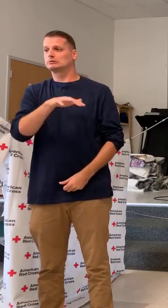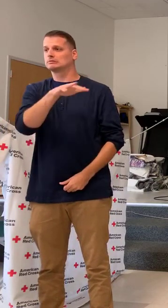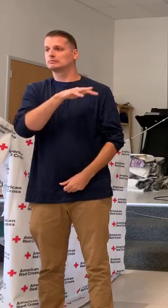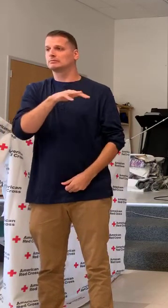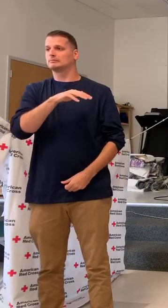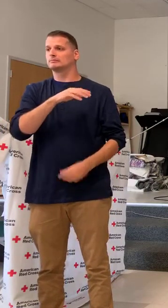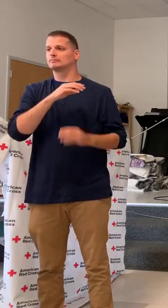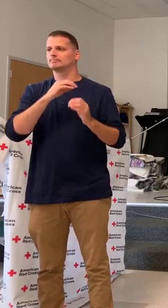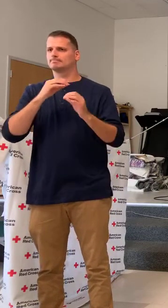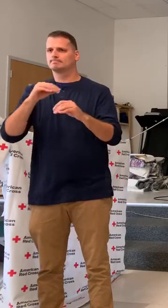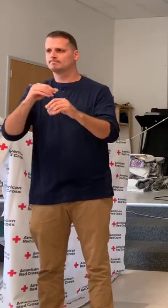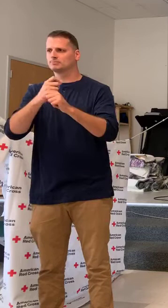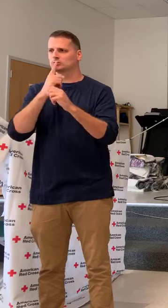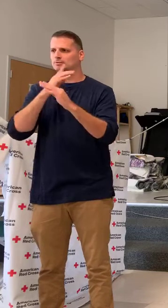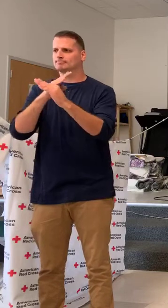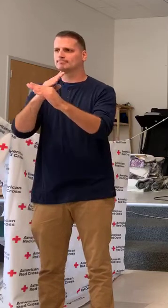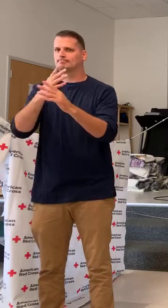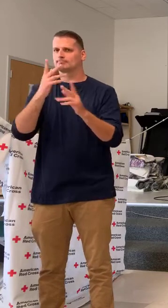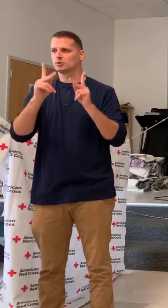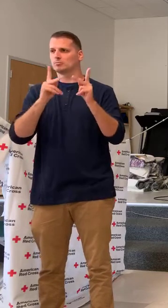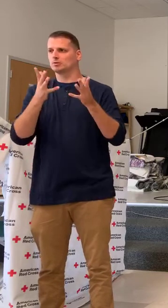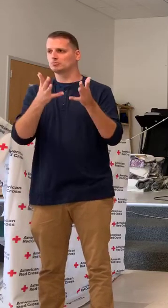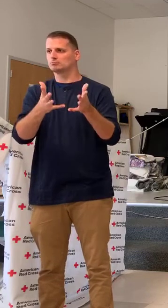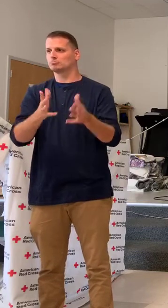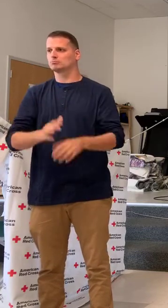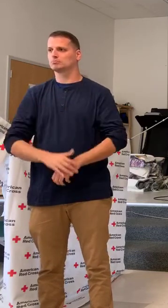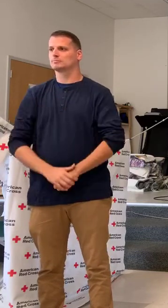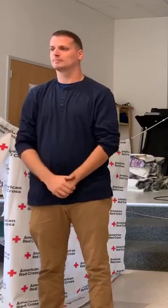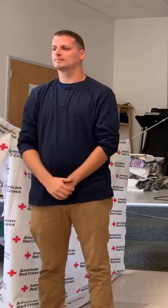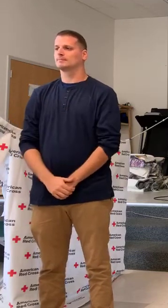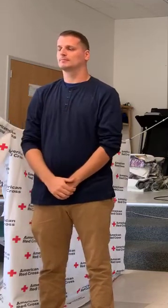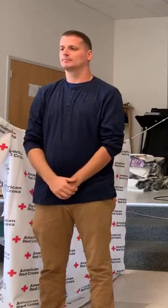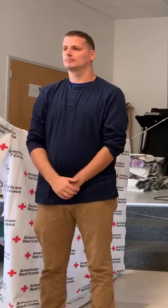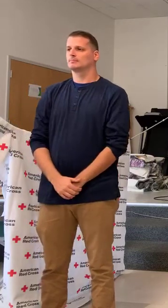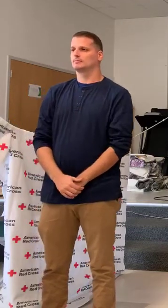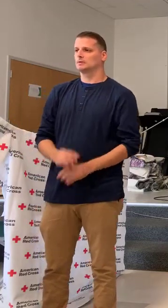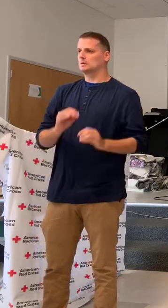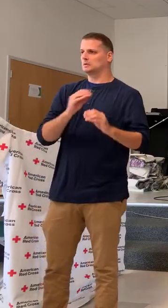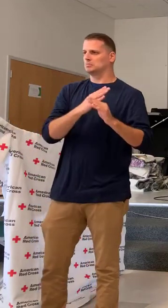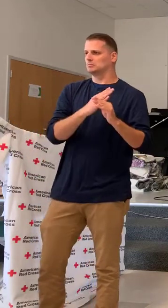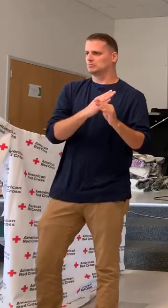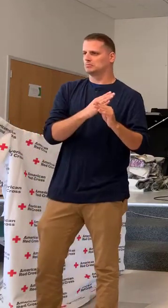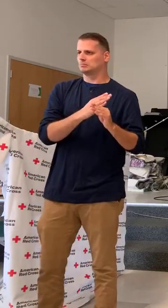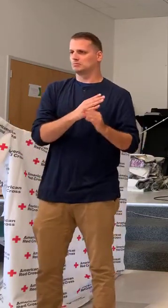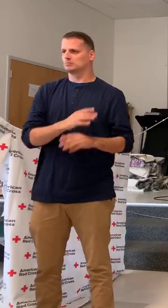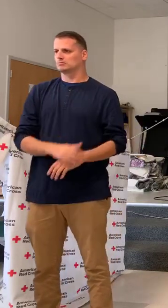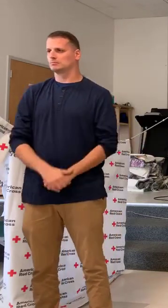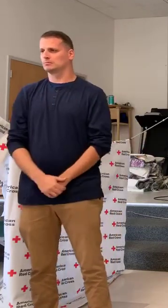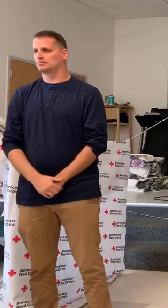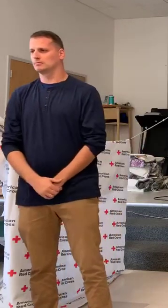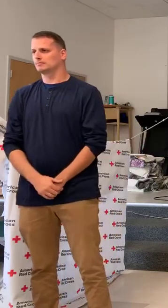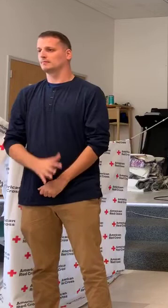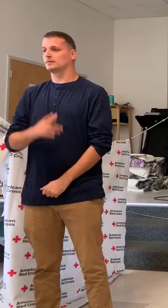Our people that are out there trying to protect their homes will have no protection. I've been told, but I don't know if this is true.